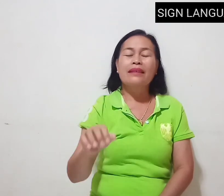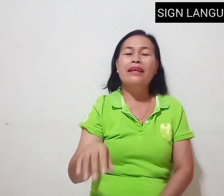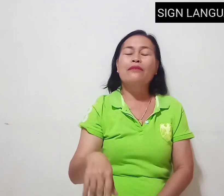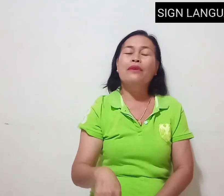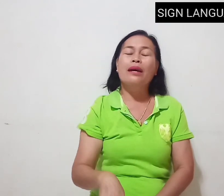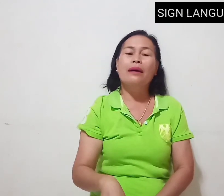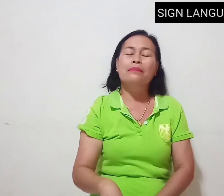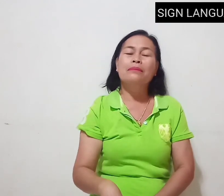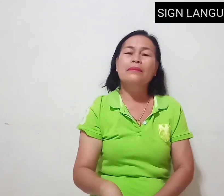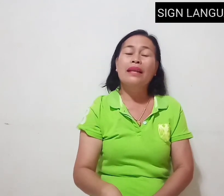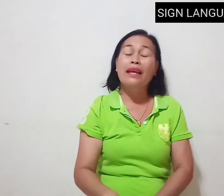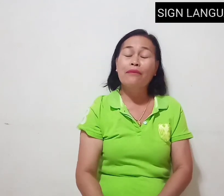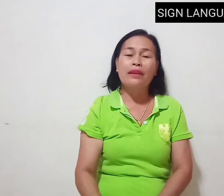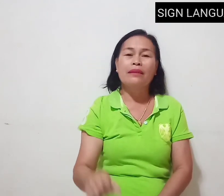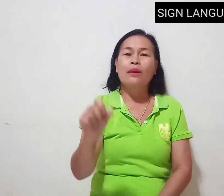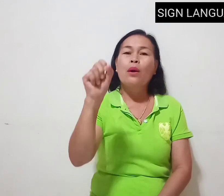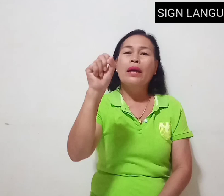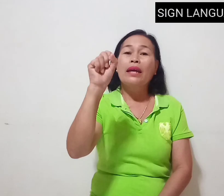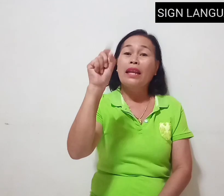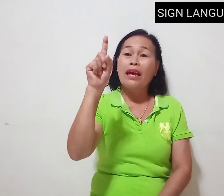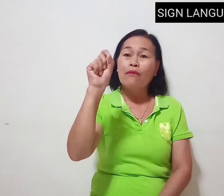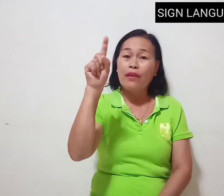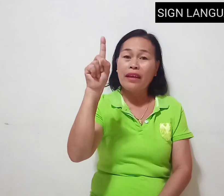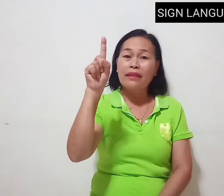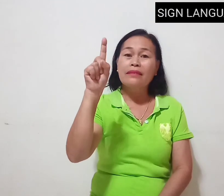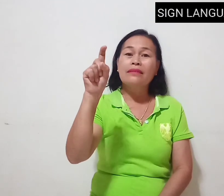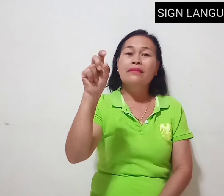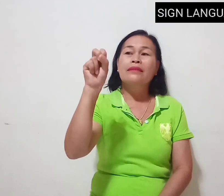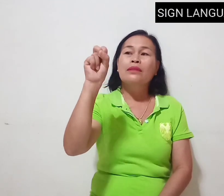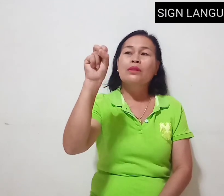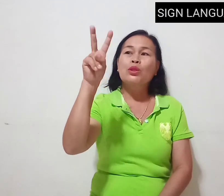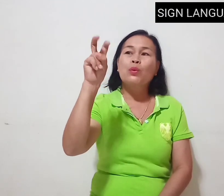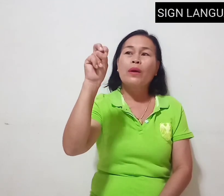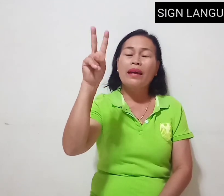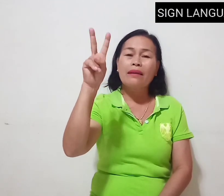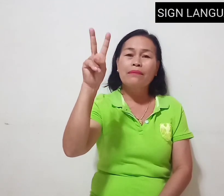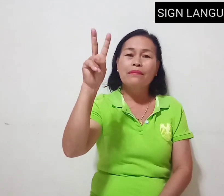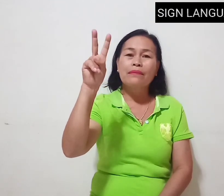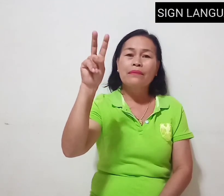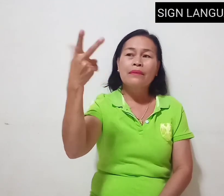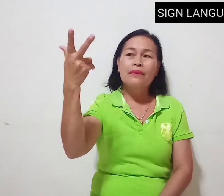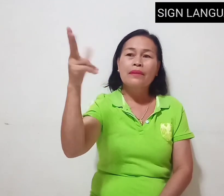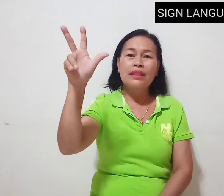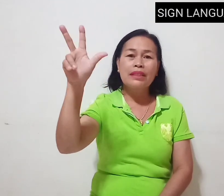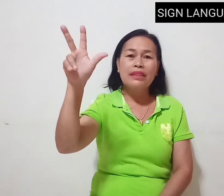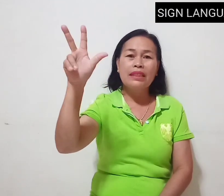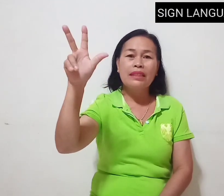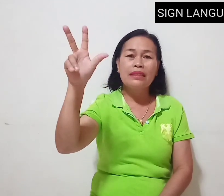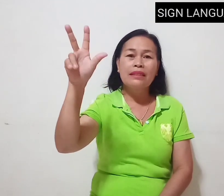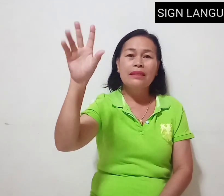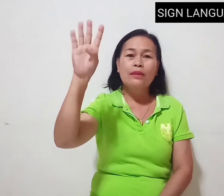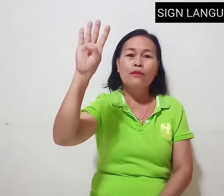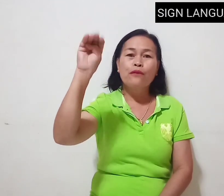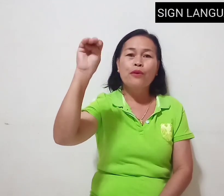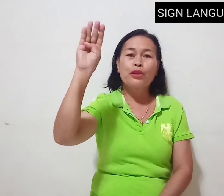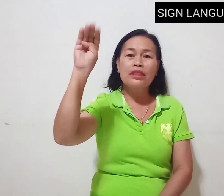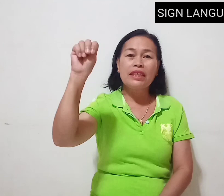Again from 11. 11, 12, 13,